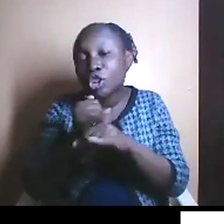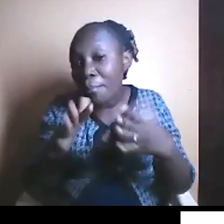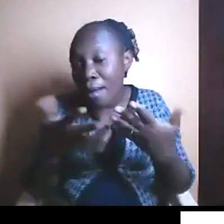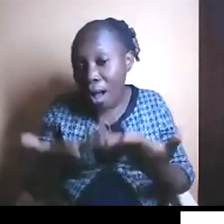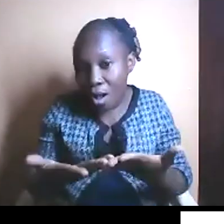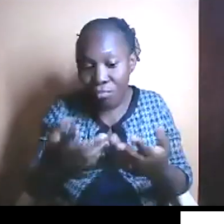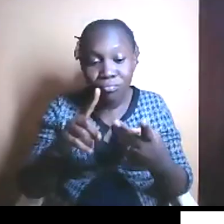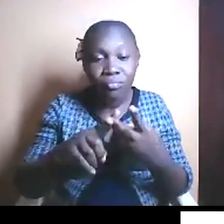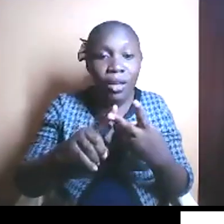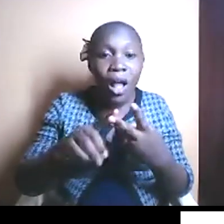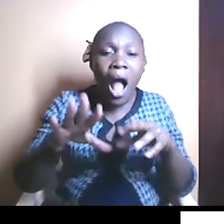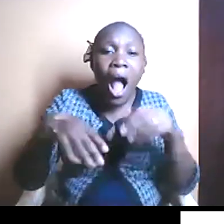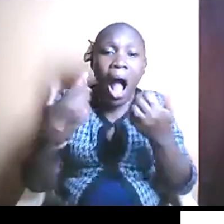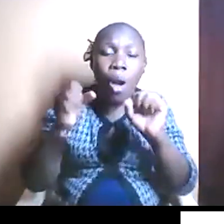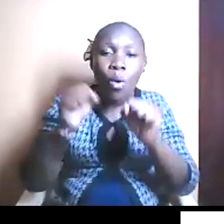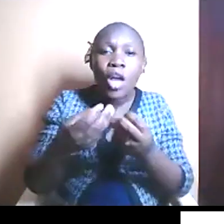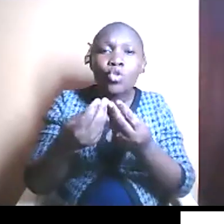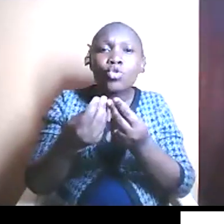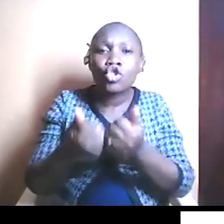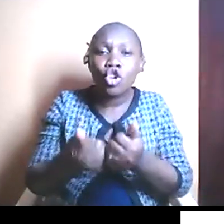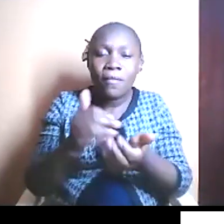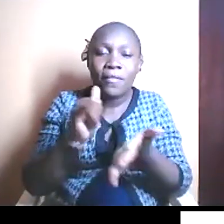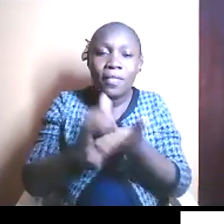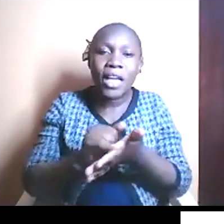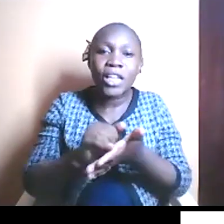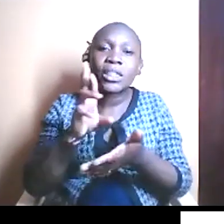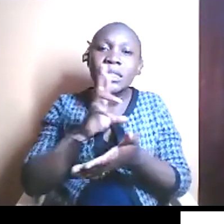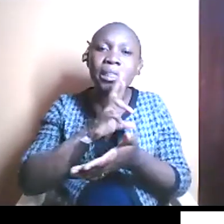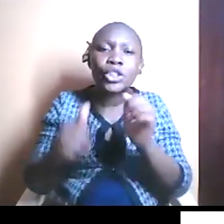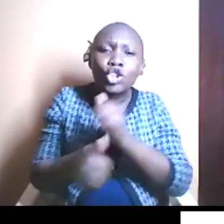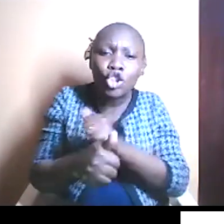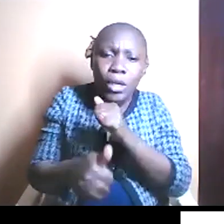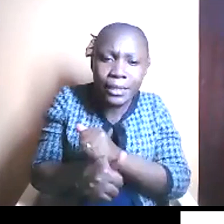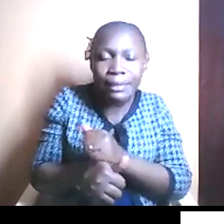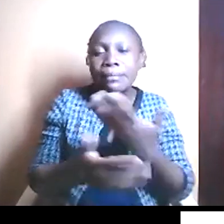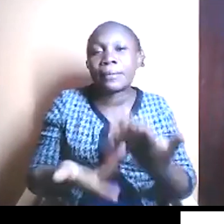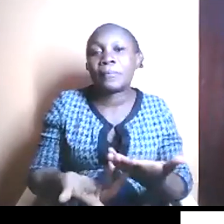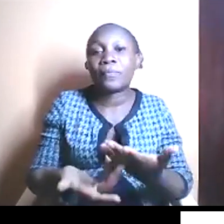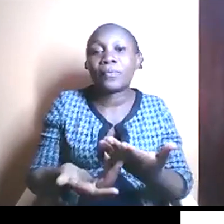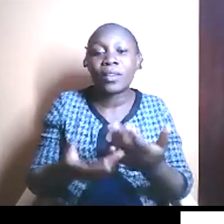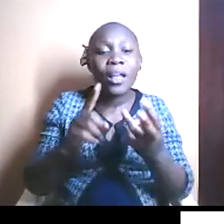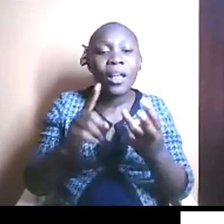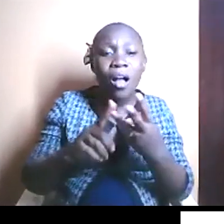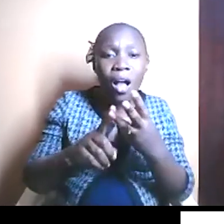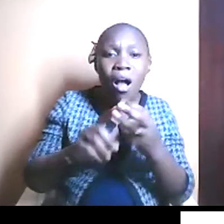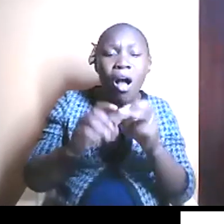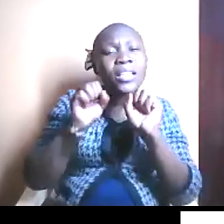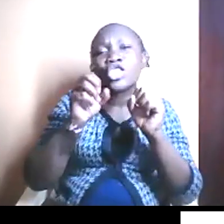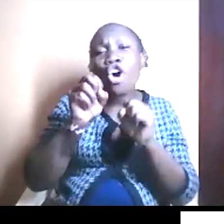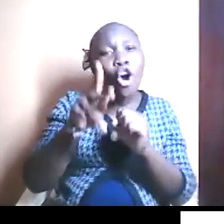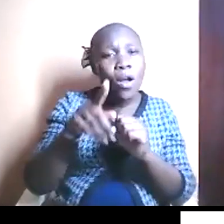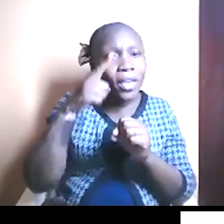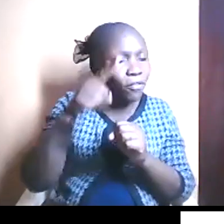this toxicity and become a solution? Can you always choose to live while